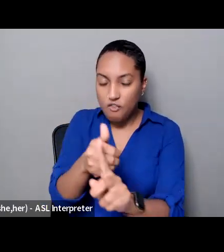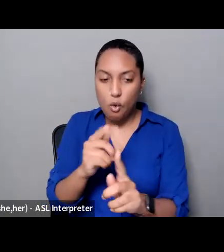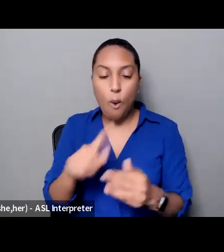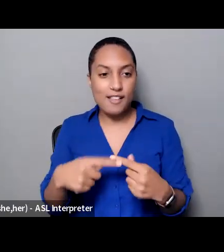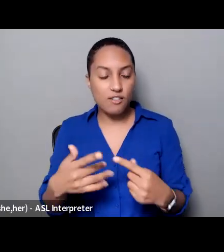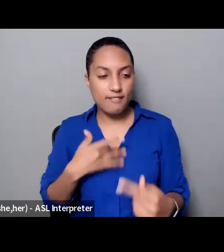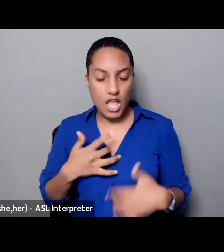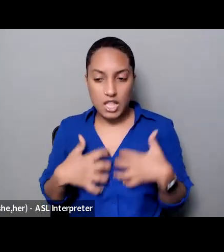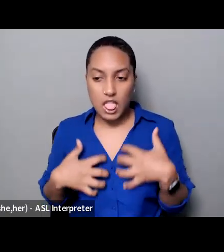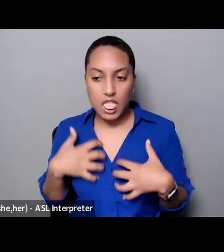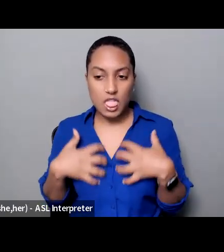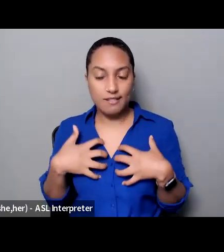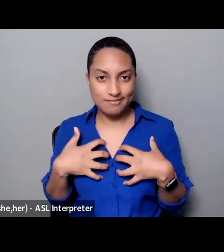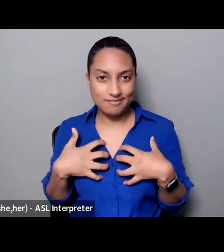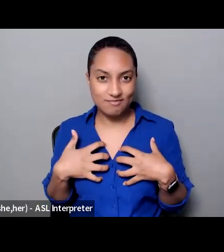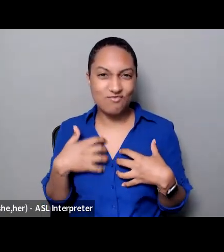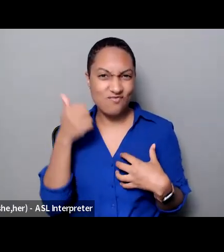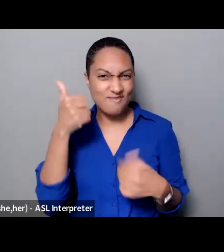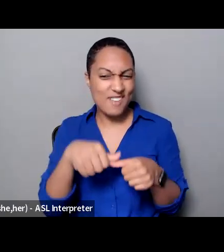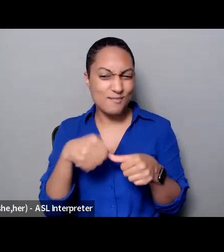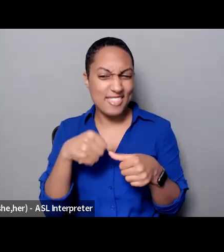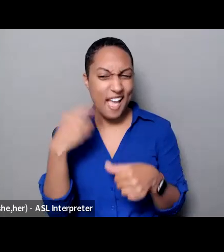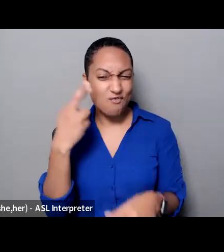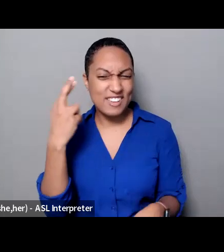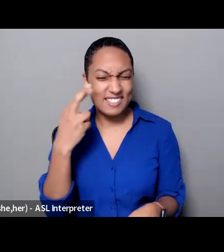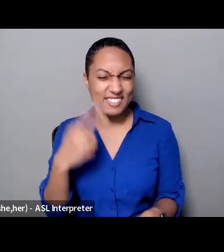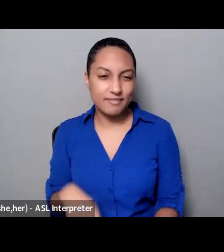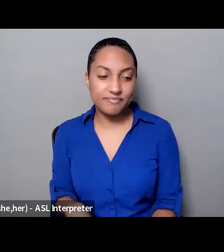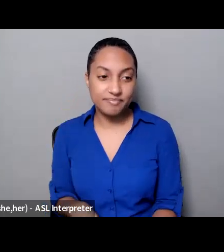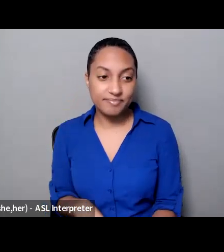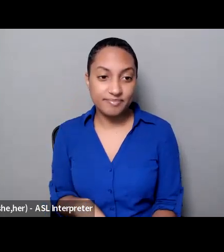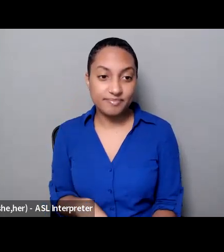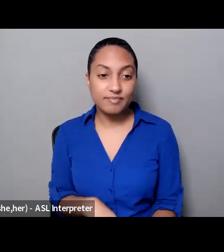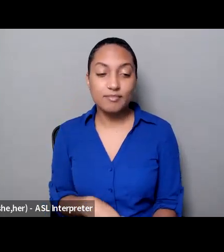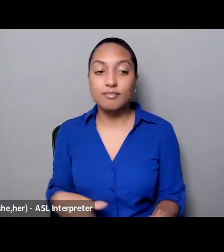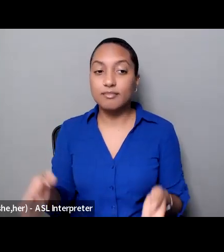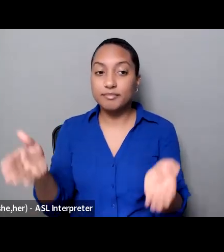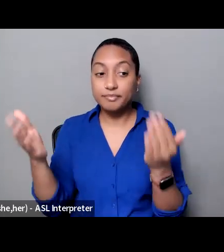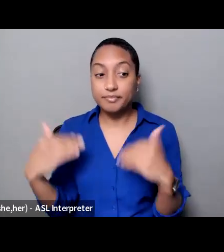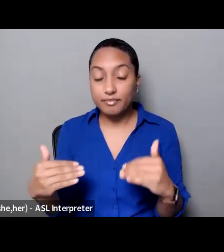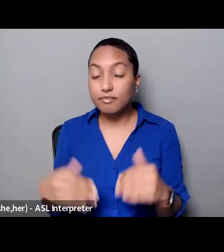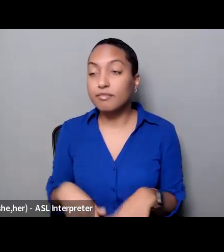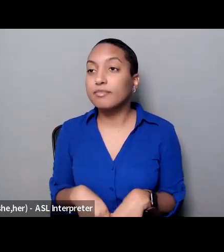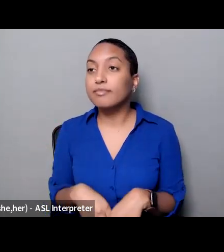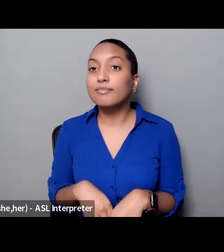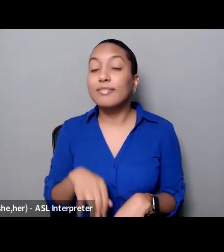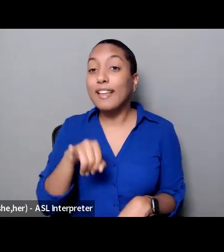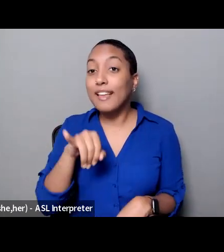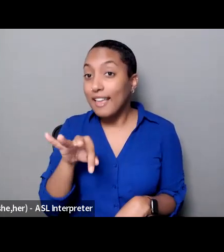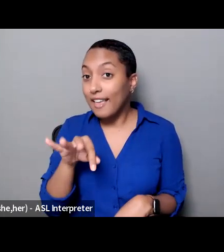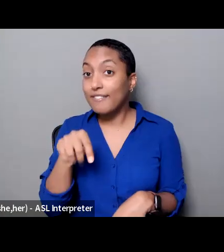is, if it's anything worth doing, it's worth measuring. So it's important that you set